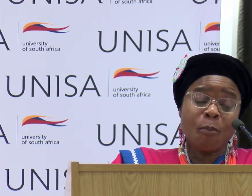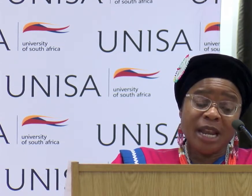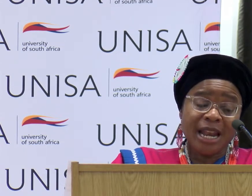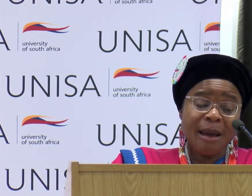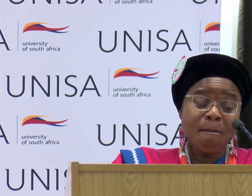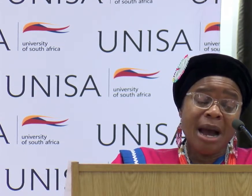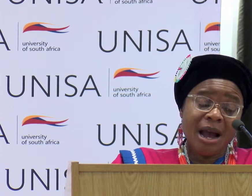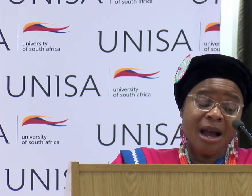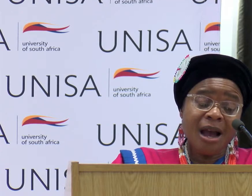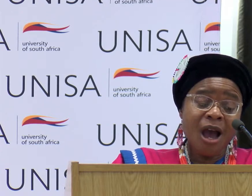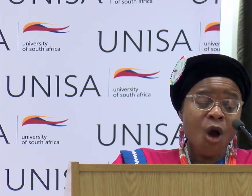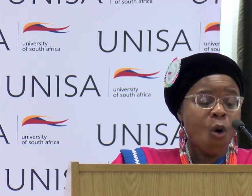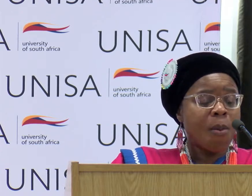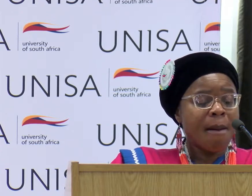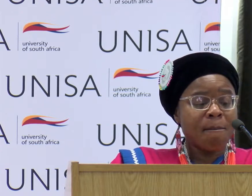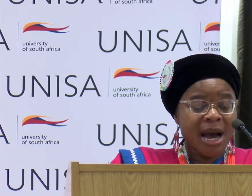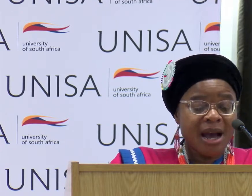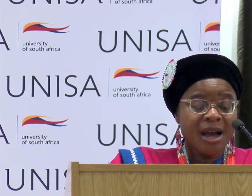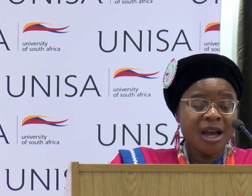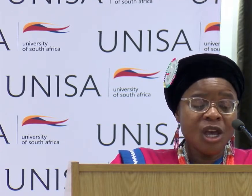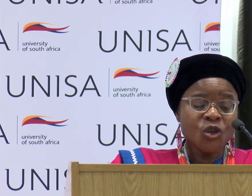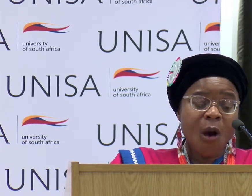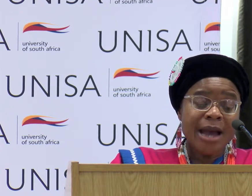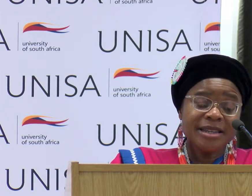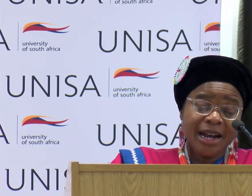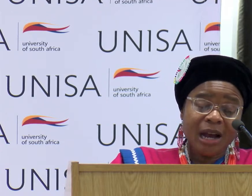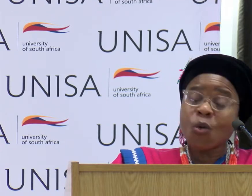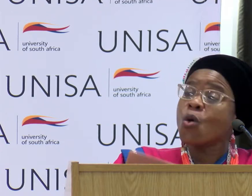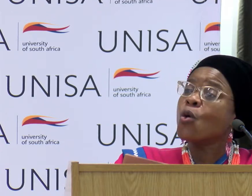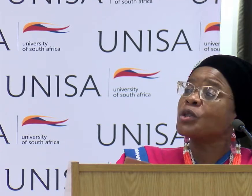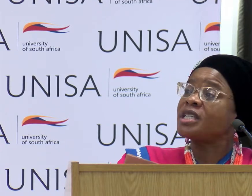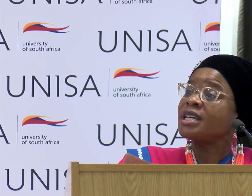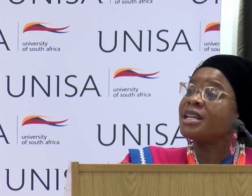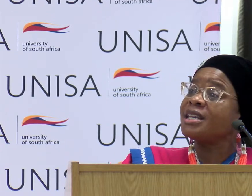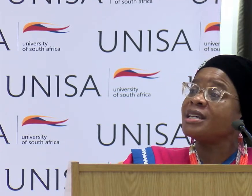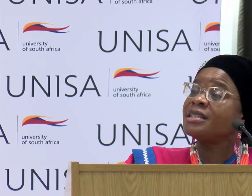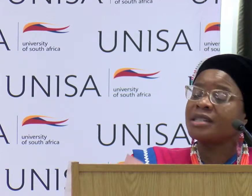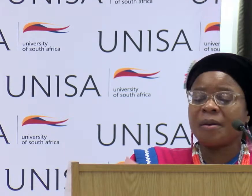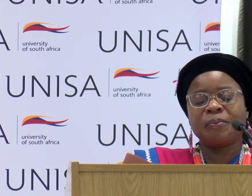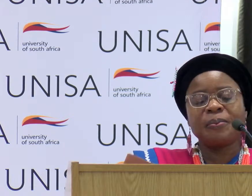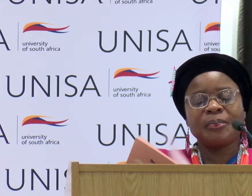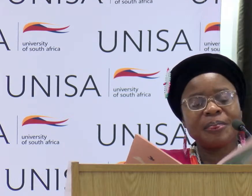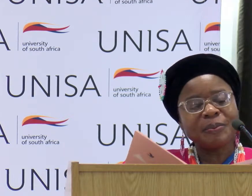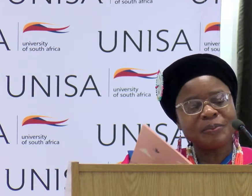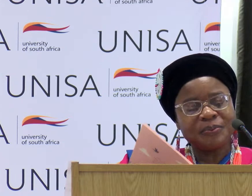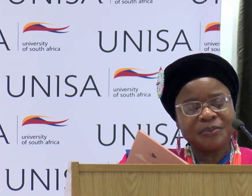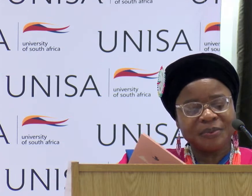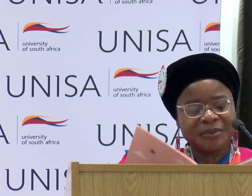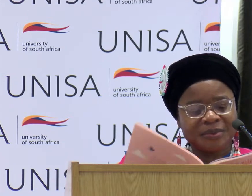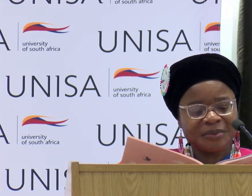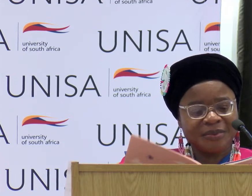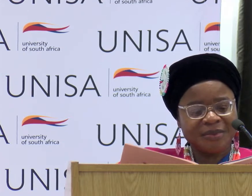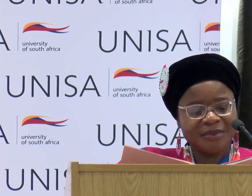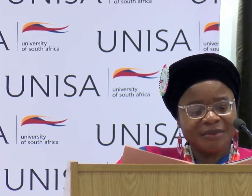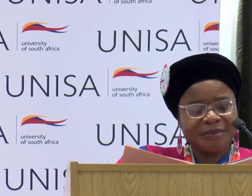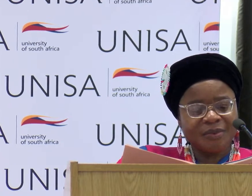e opelele mang goba mang yo a nyakago go theeletša.